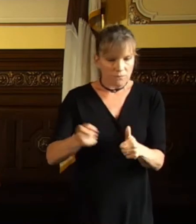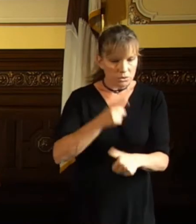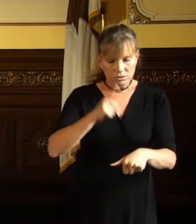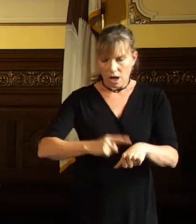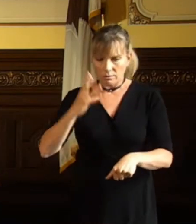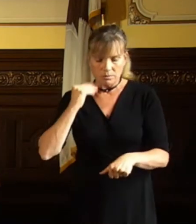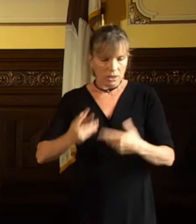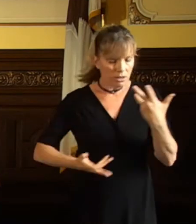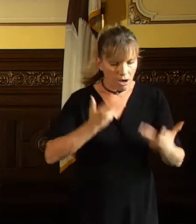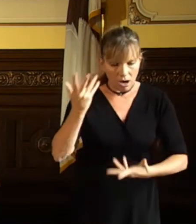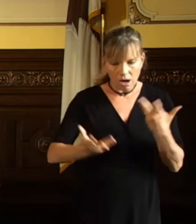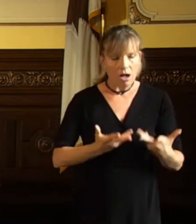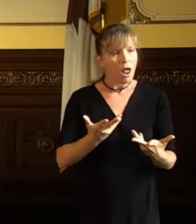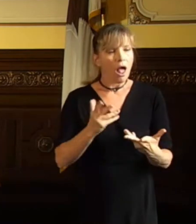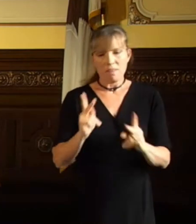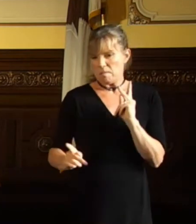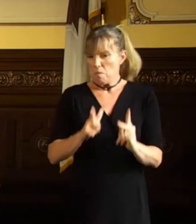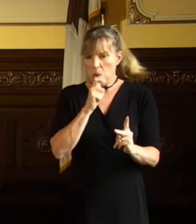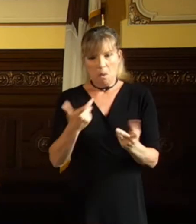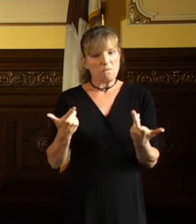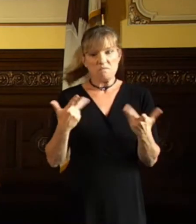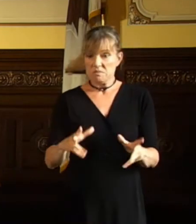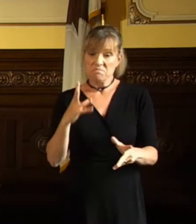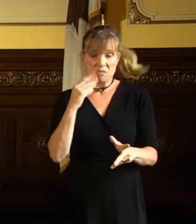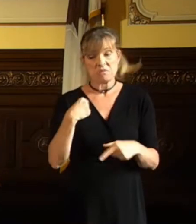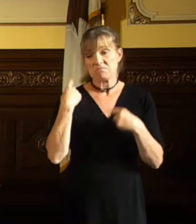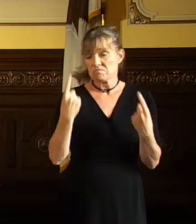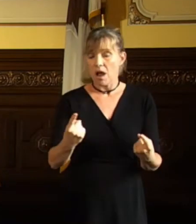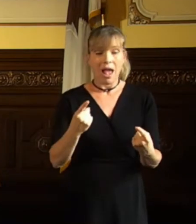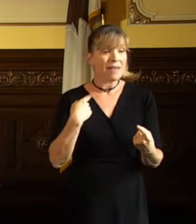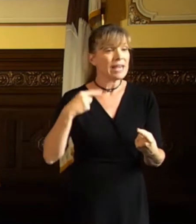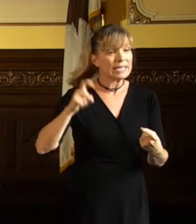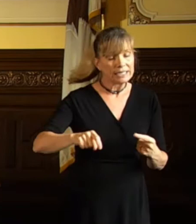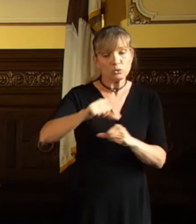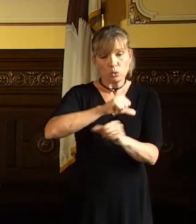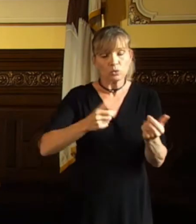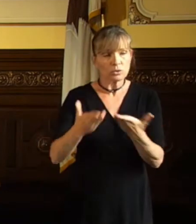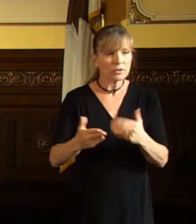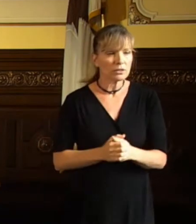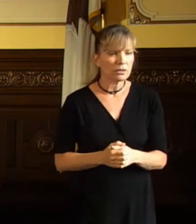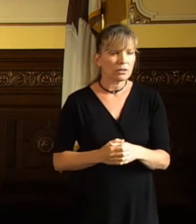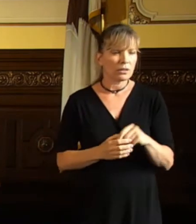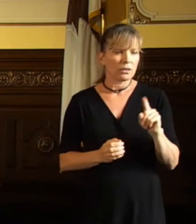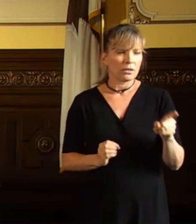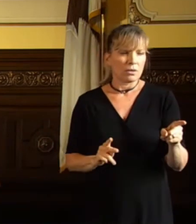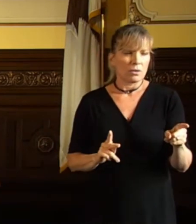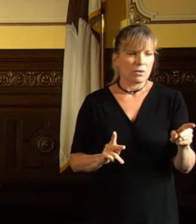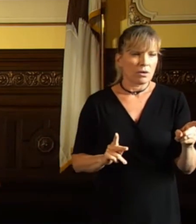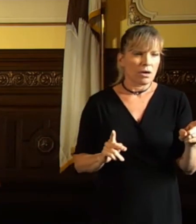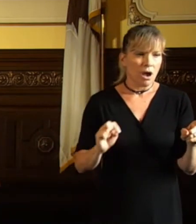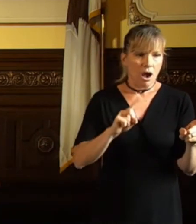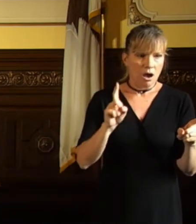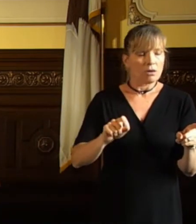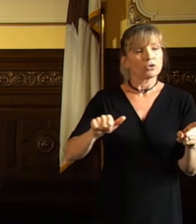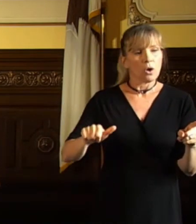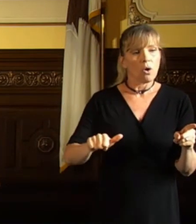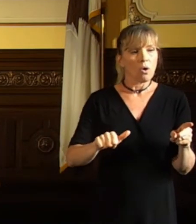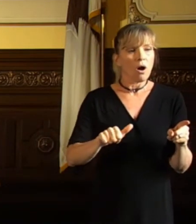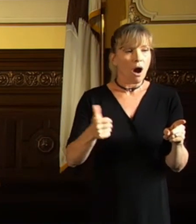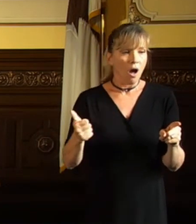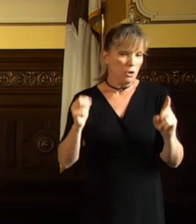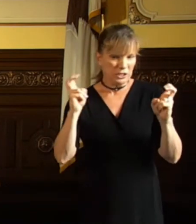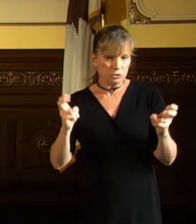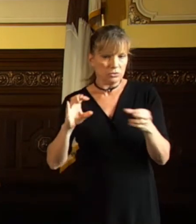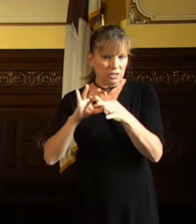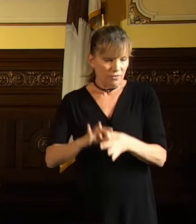before, and the people who have been for some years in need of social services. We'll get to a variety of other issues outside of the budget, but just to